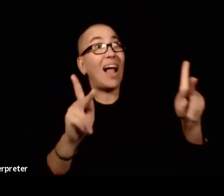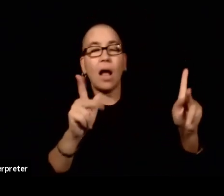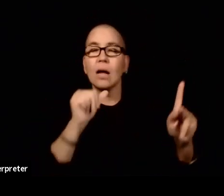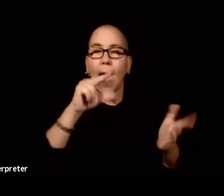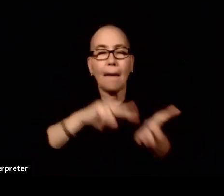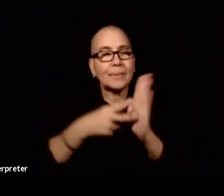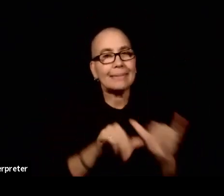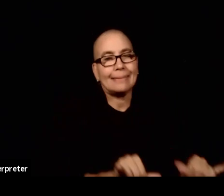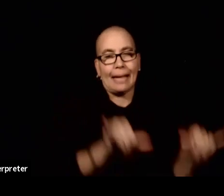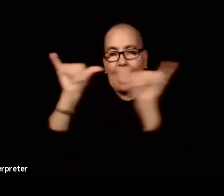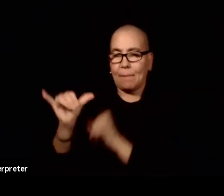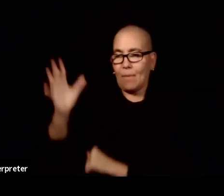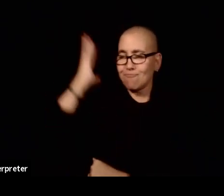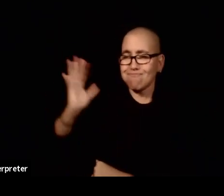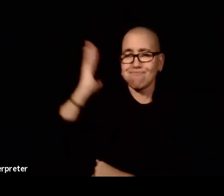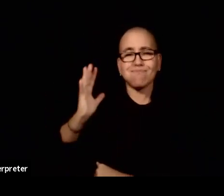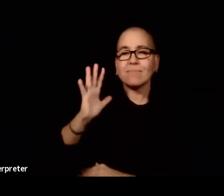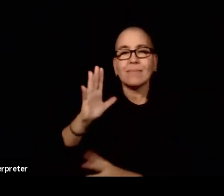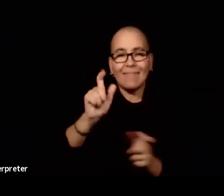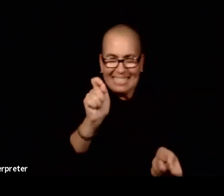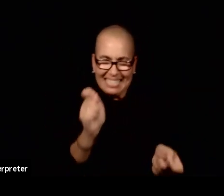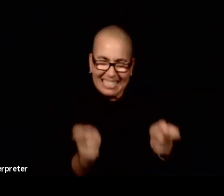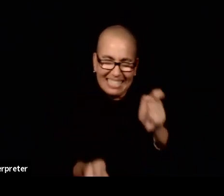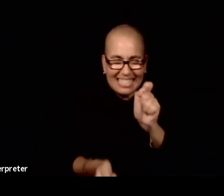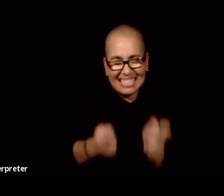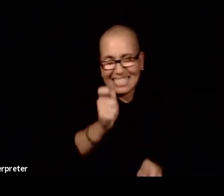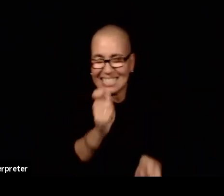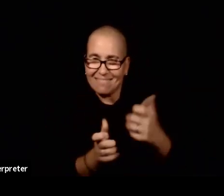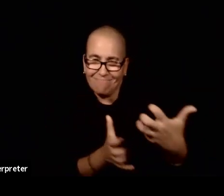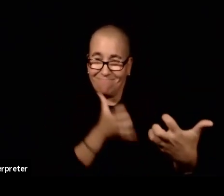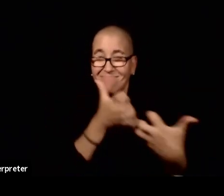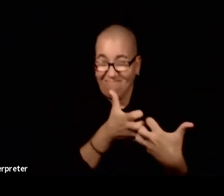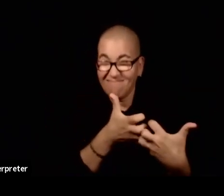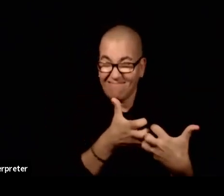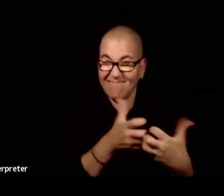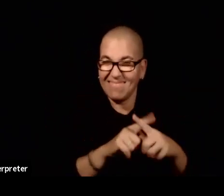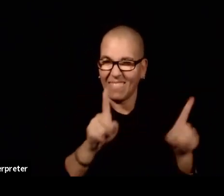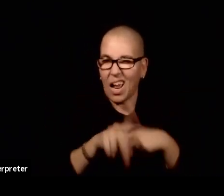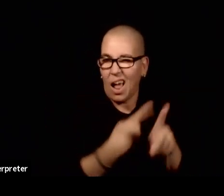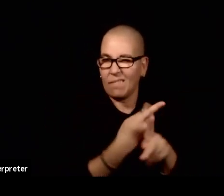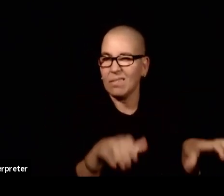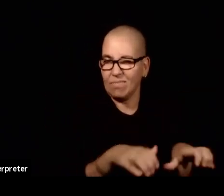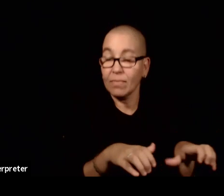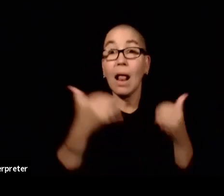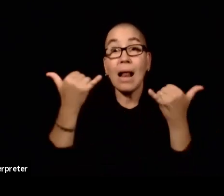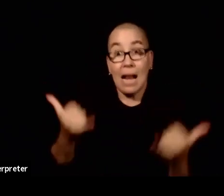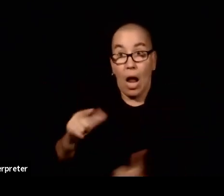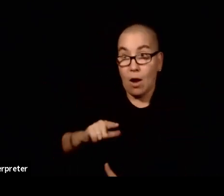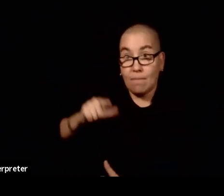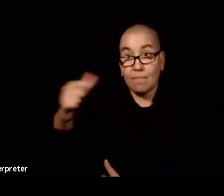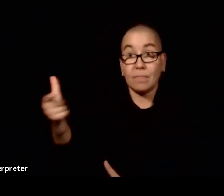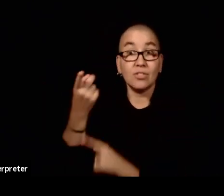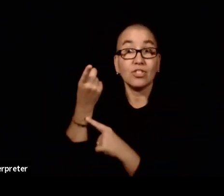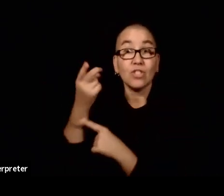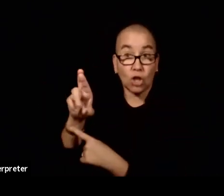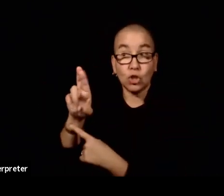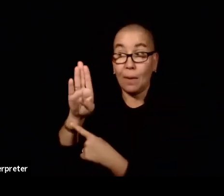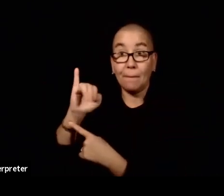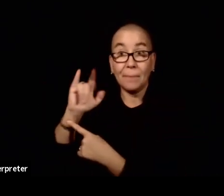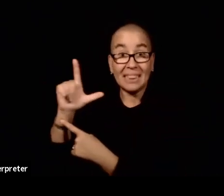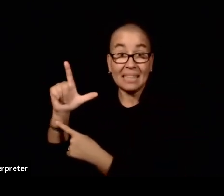I'd like to begin by turning it over again to Dr. Bill Maurice, who is chair of Mayo Clinic's Department of Laboratory Medicine and Pathology